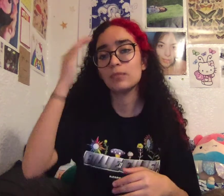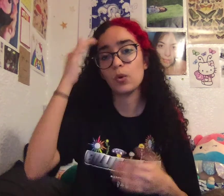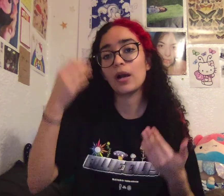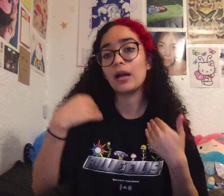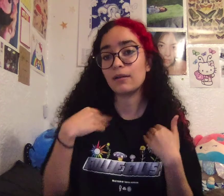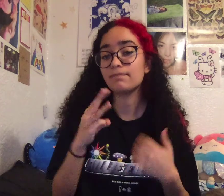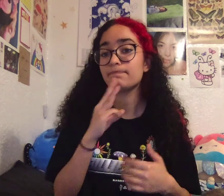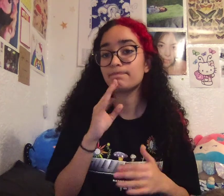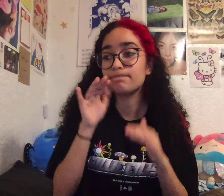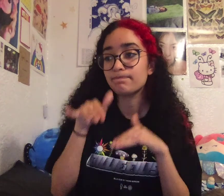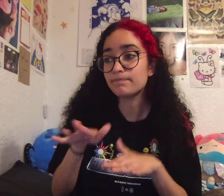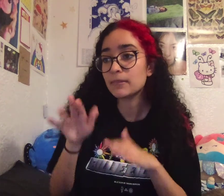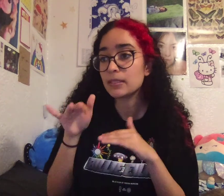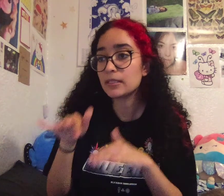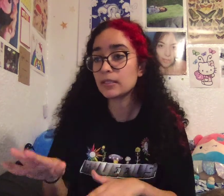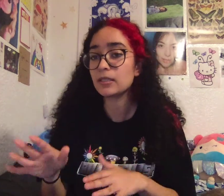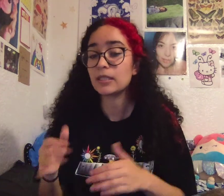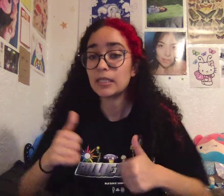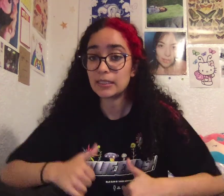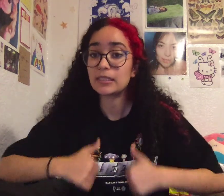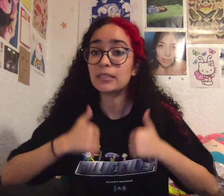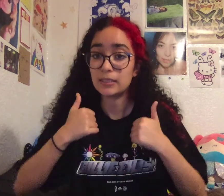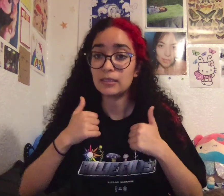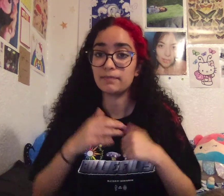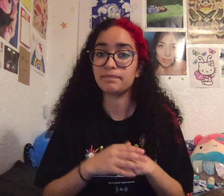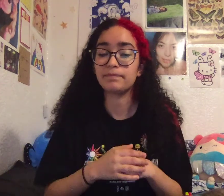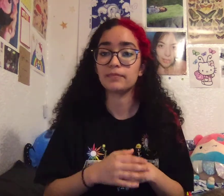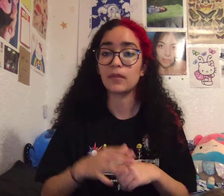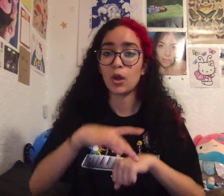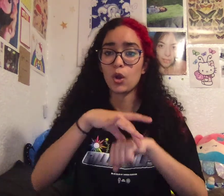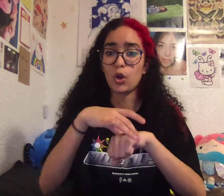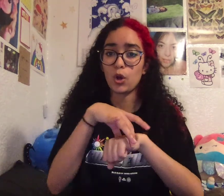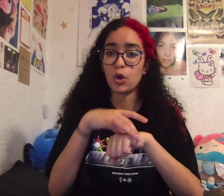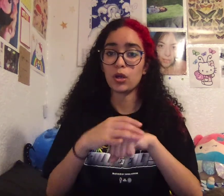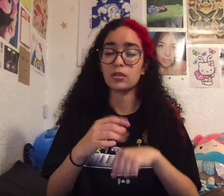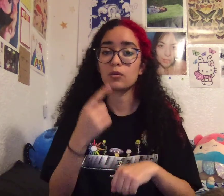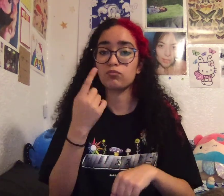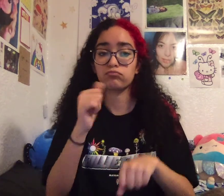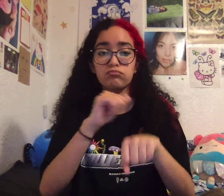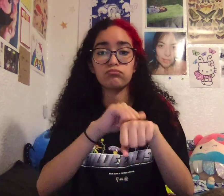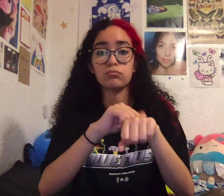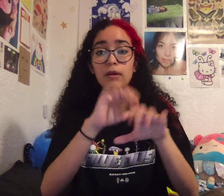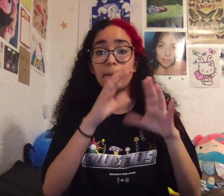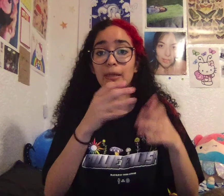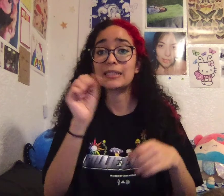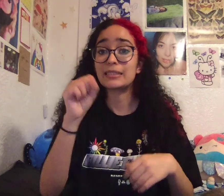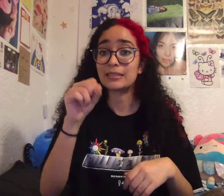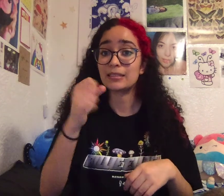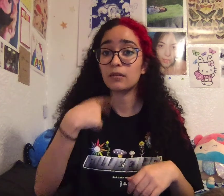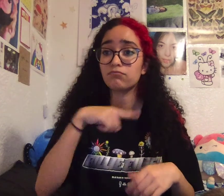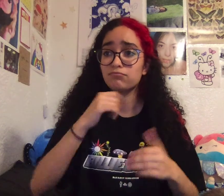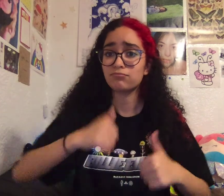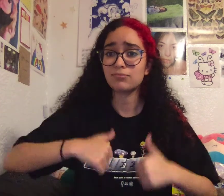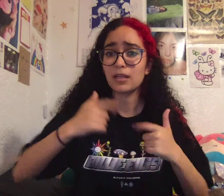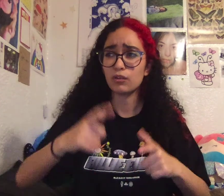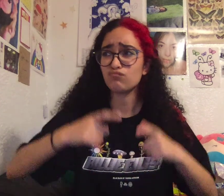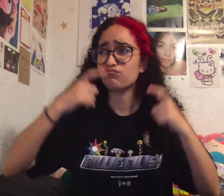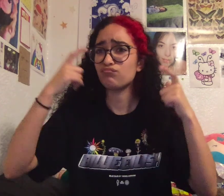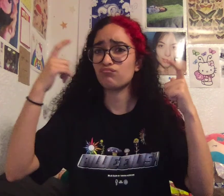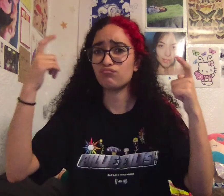is one of the rocky planets. Yeah, we live on a massive rock that has oceans, that has life. I